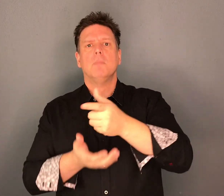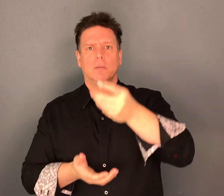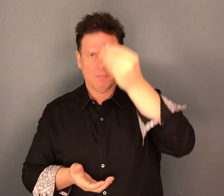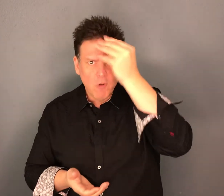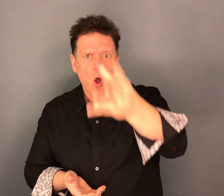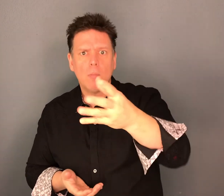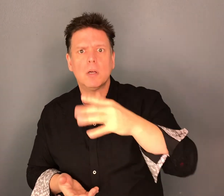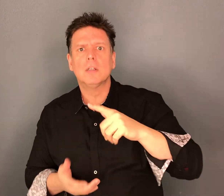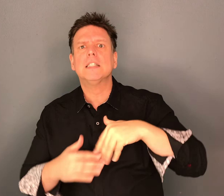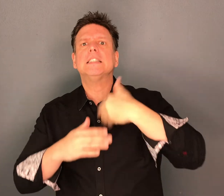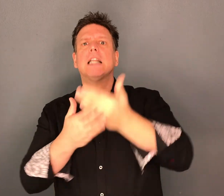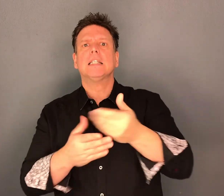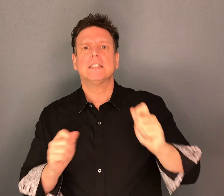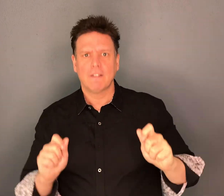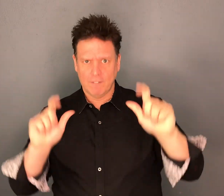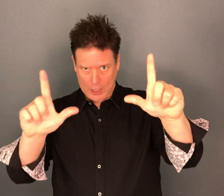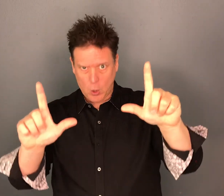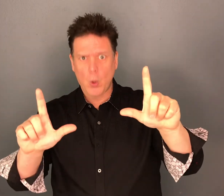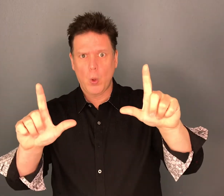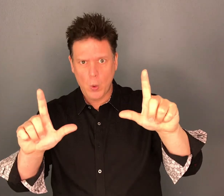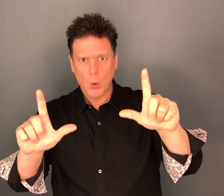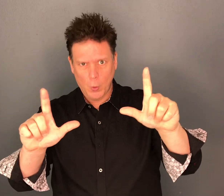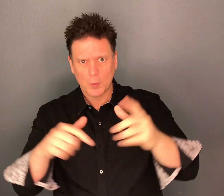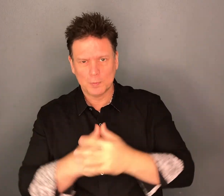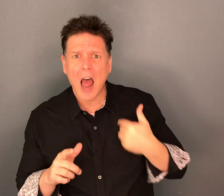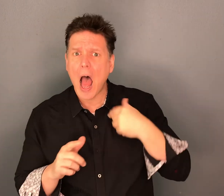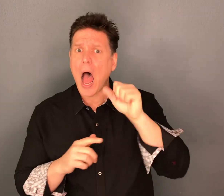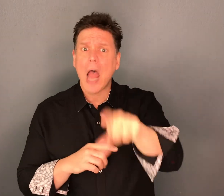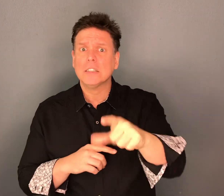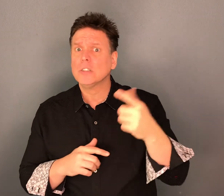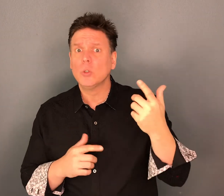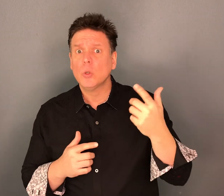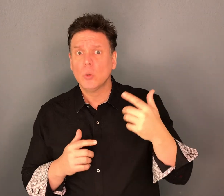it helps to notify you when the next video comes.